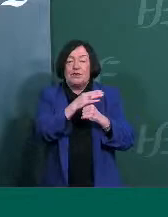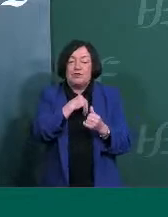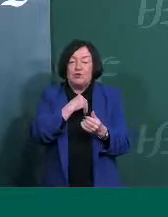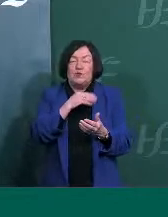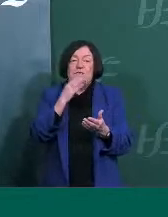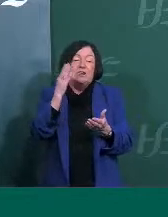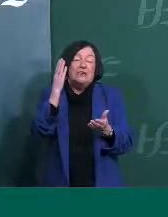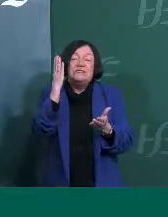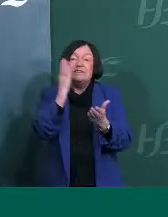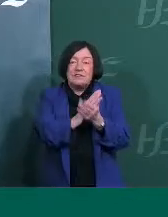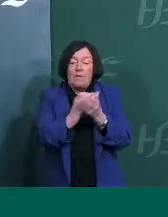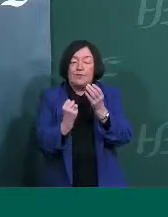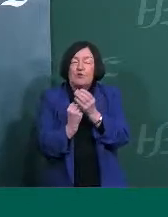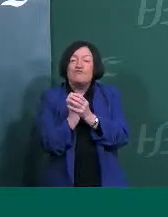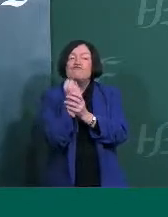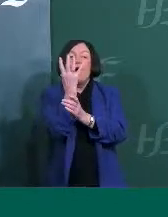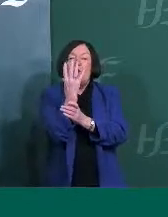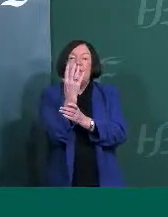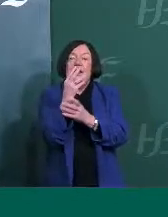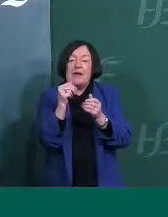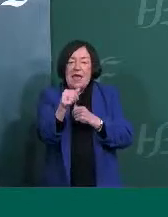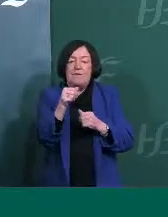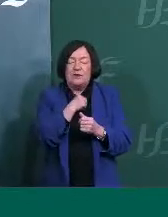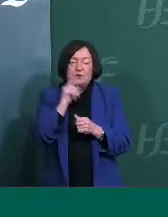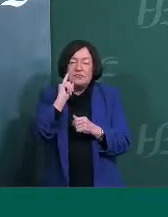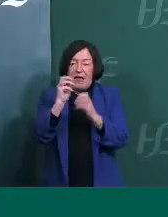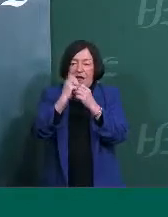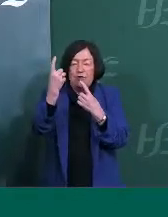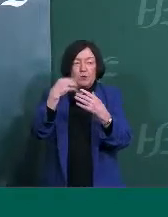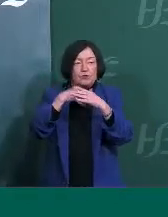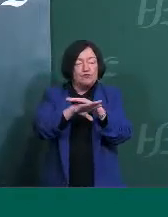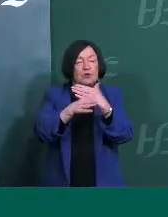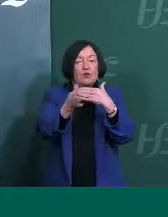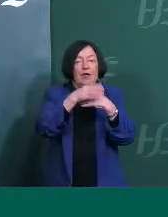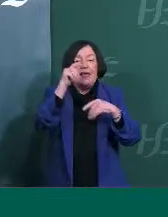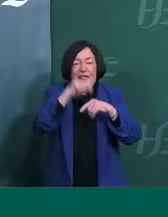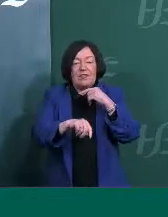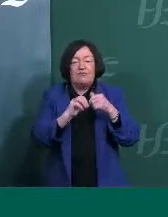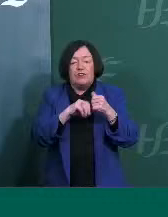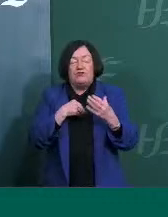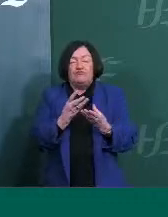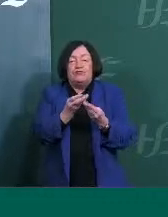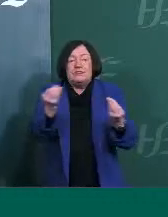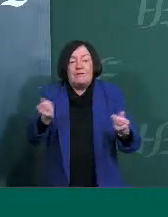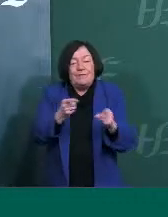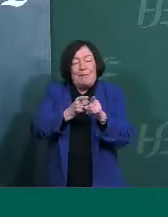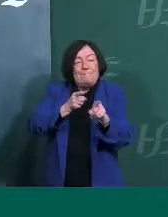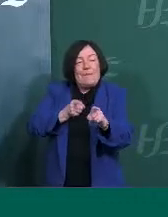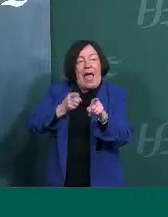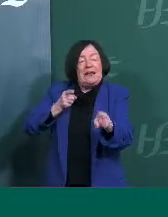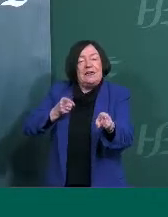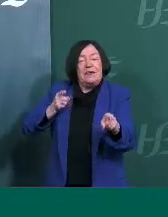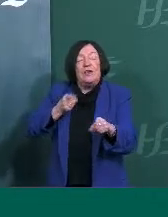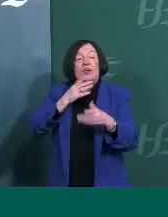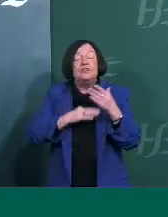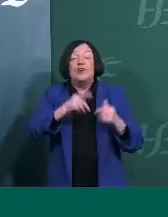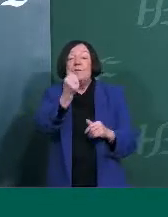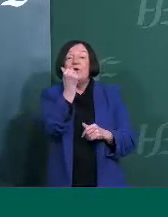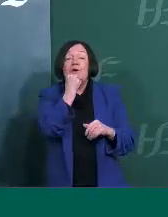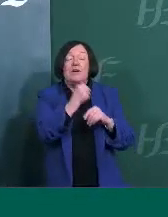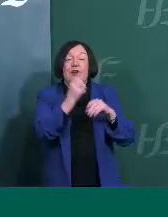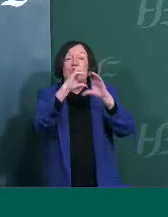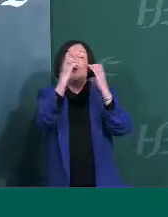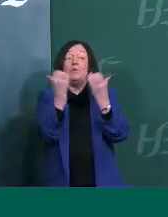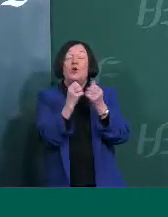that growth and to be able to deal with everybody coming through the doors and then start to address the backlog. Just some stats here in terms of our